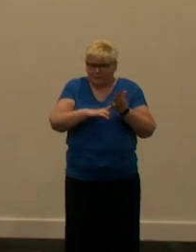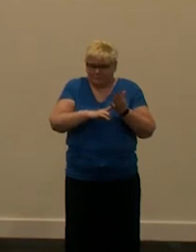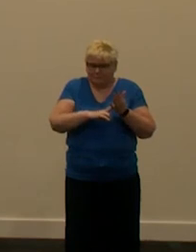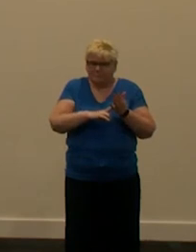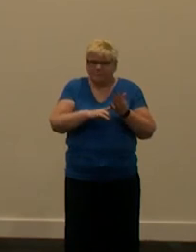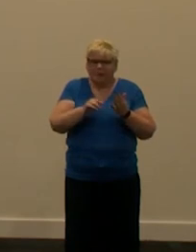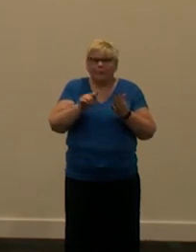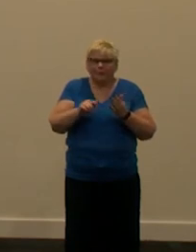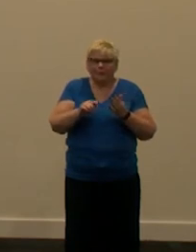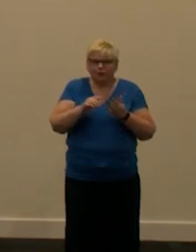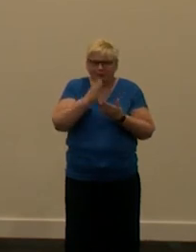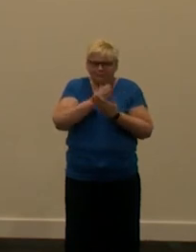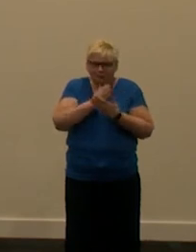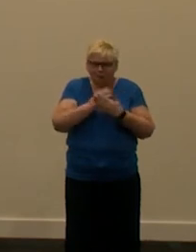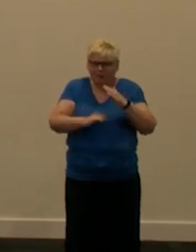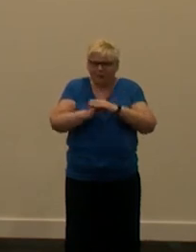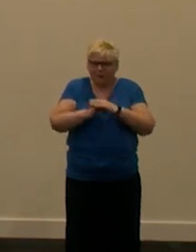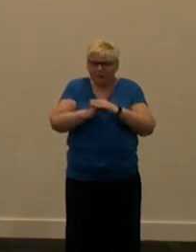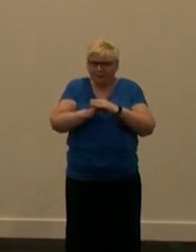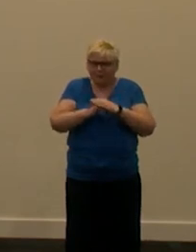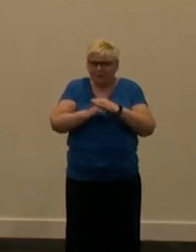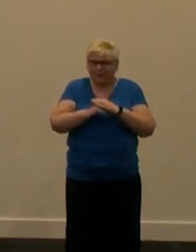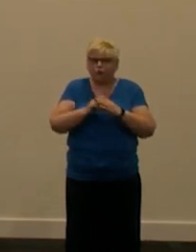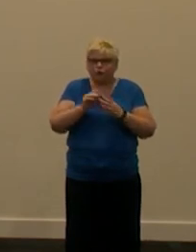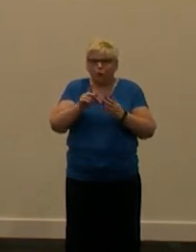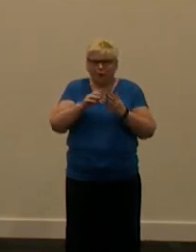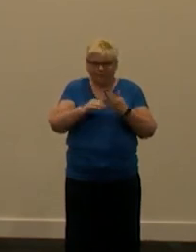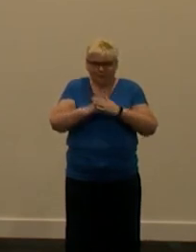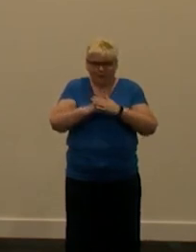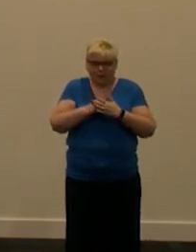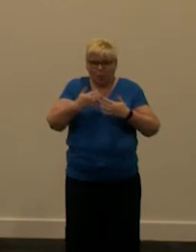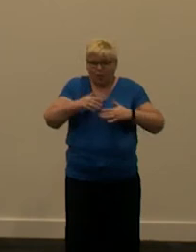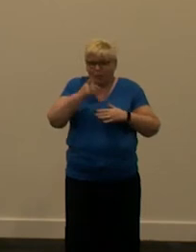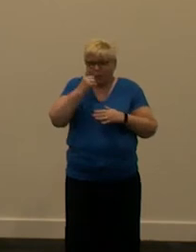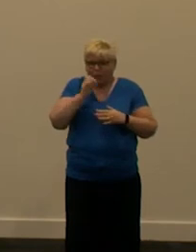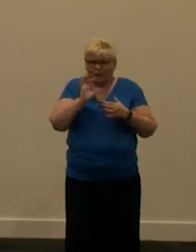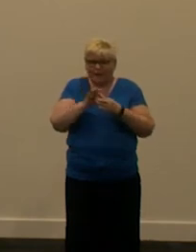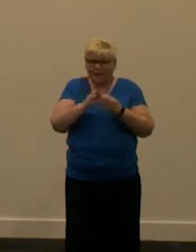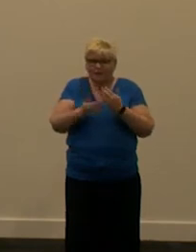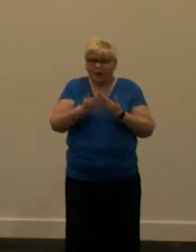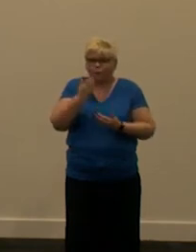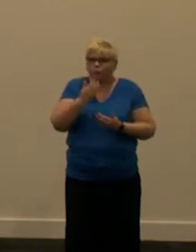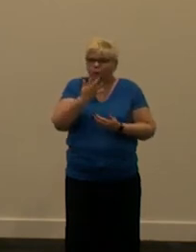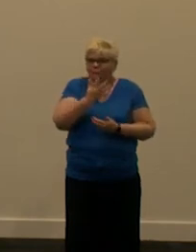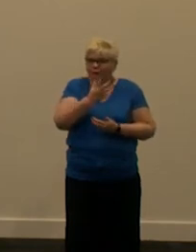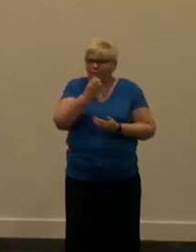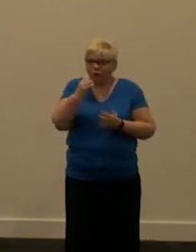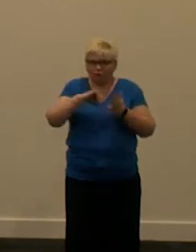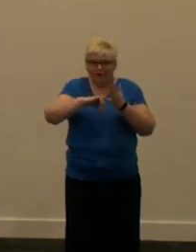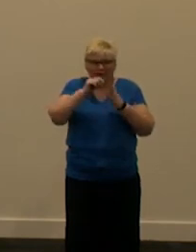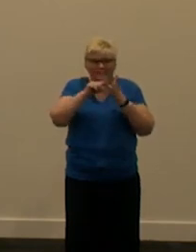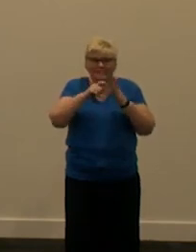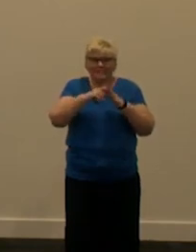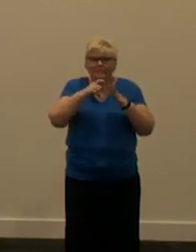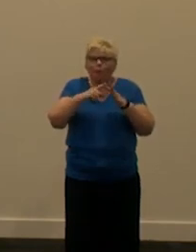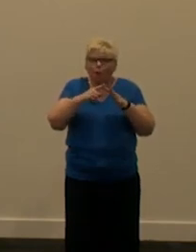a peering limitation. So per virtual WAN hub, you can only connect up to 500 spoke networks. So you